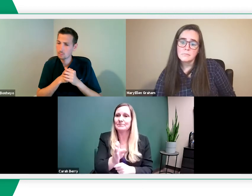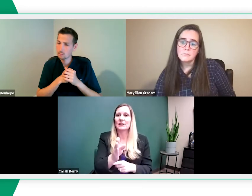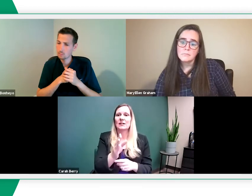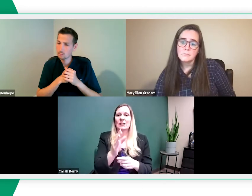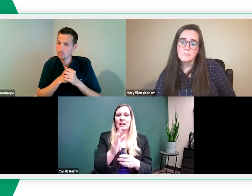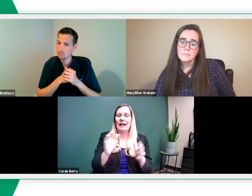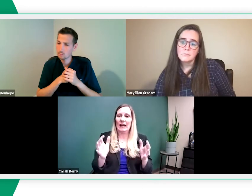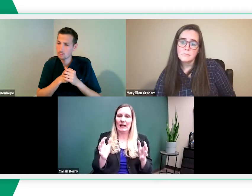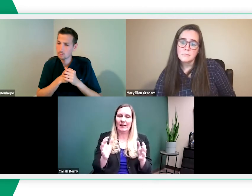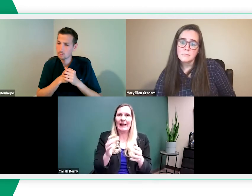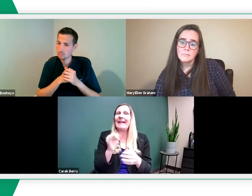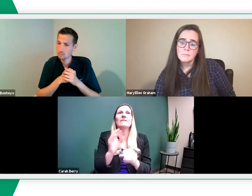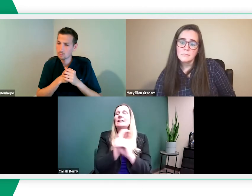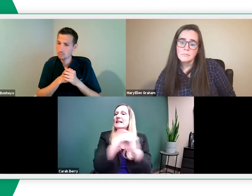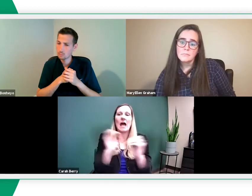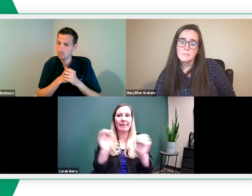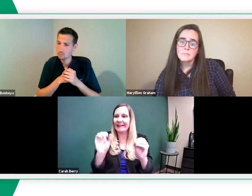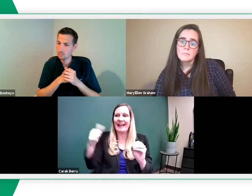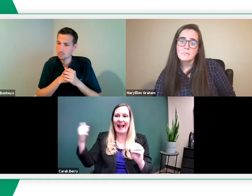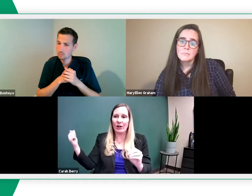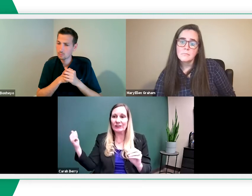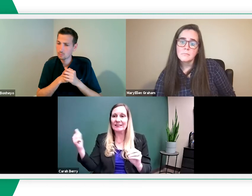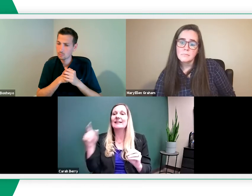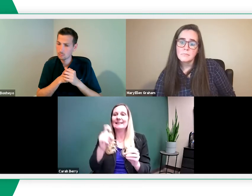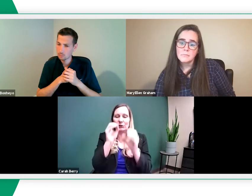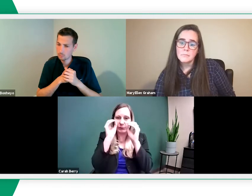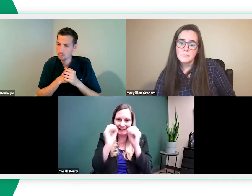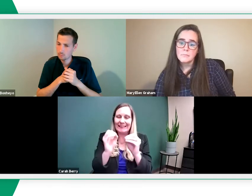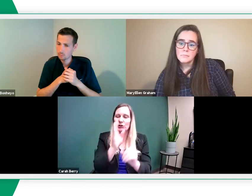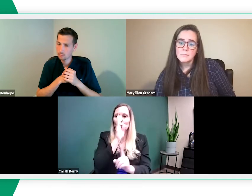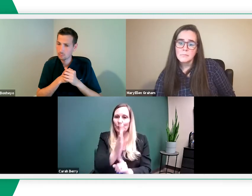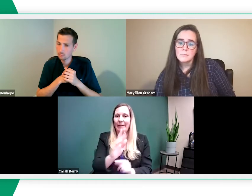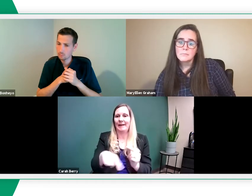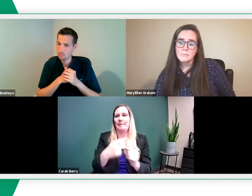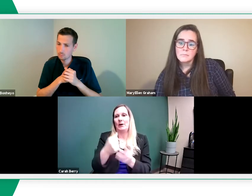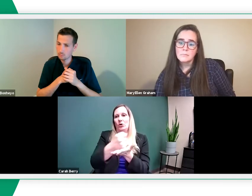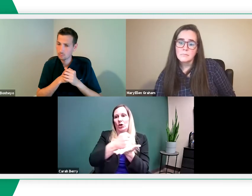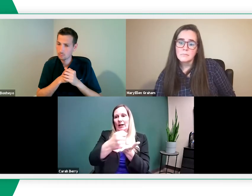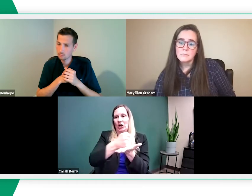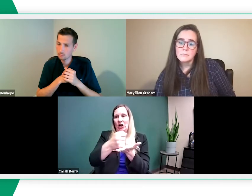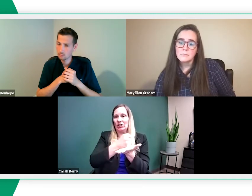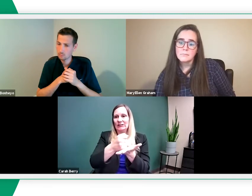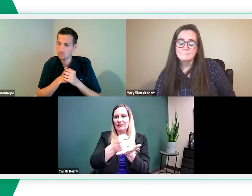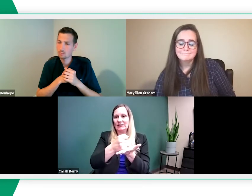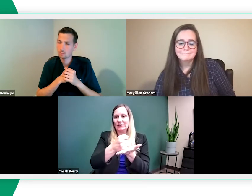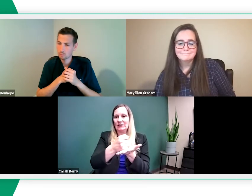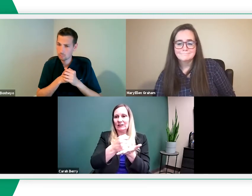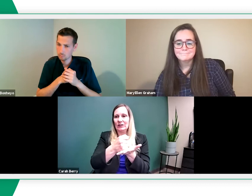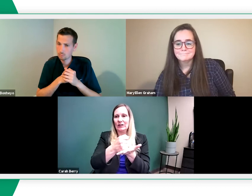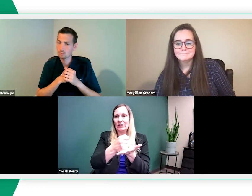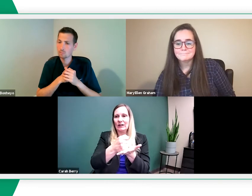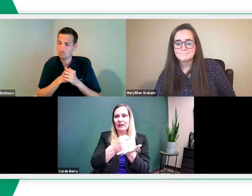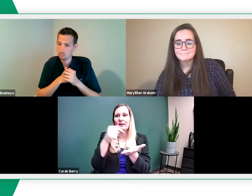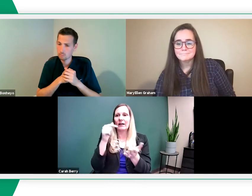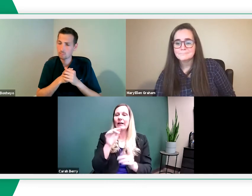teachers should be direct. And I mean, if nothing else, they need to teach directly about credit